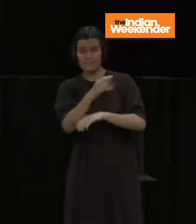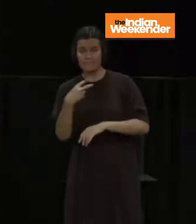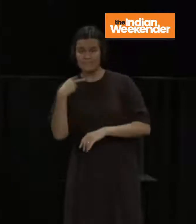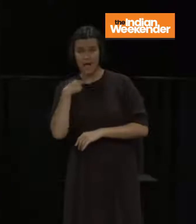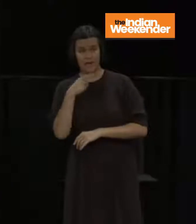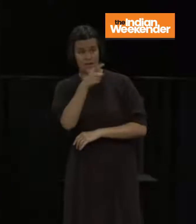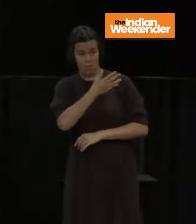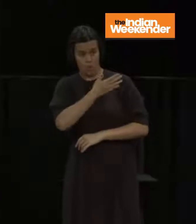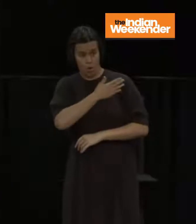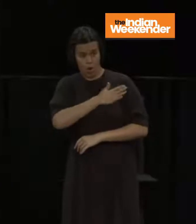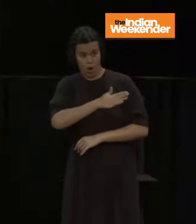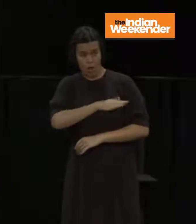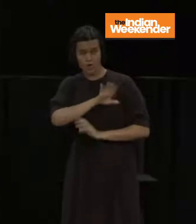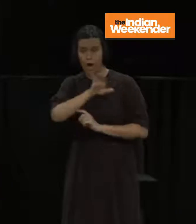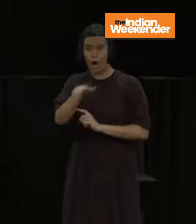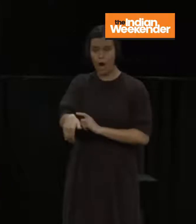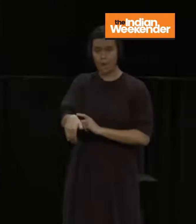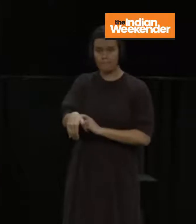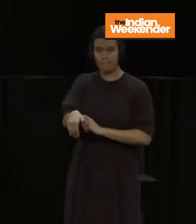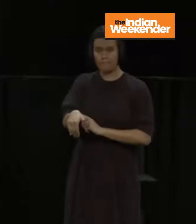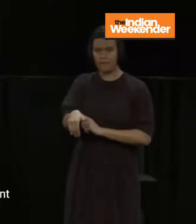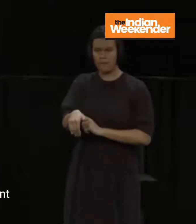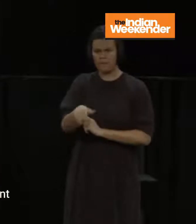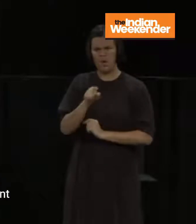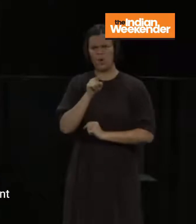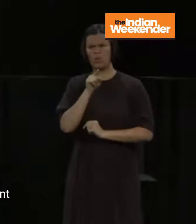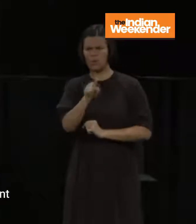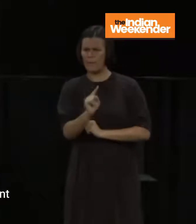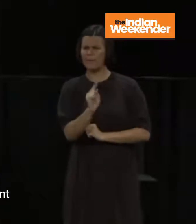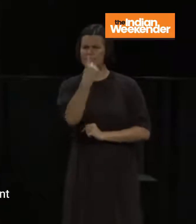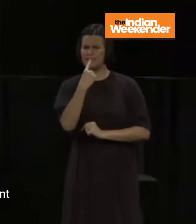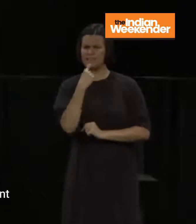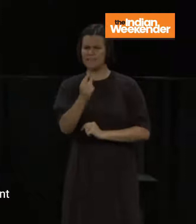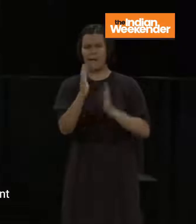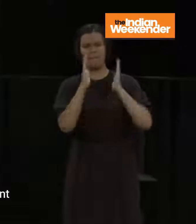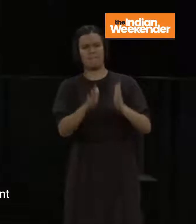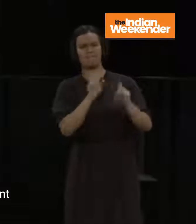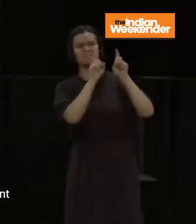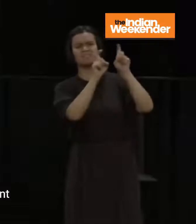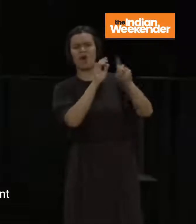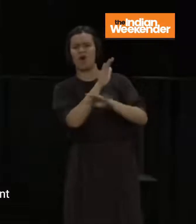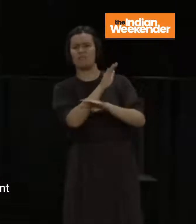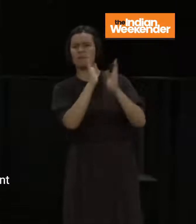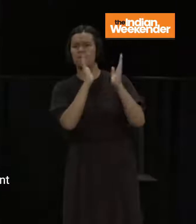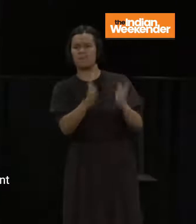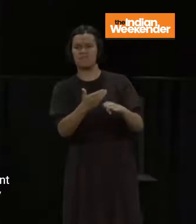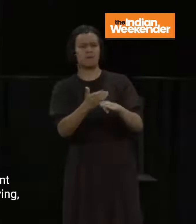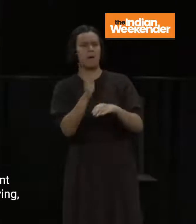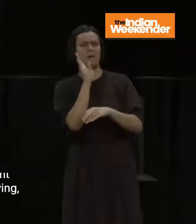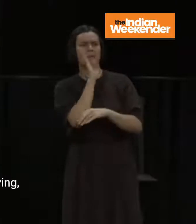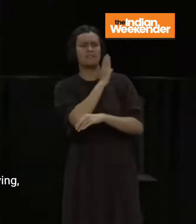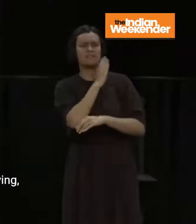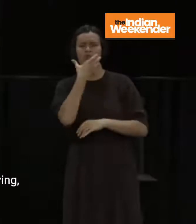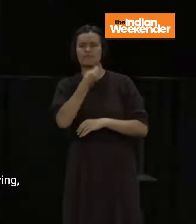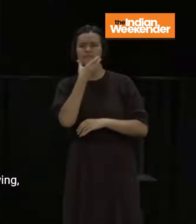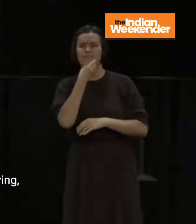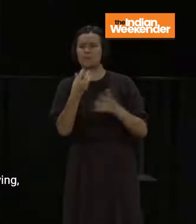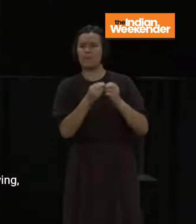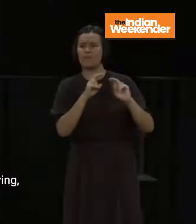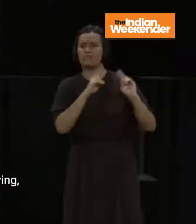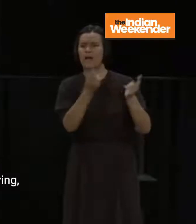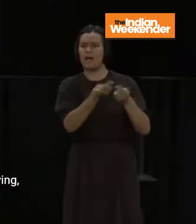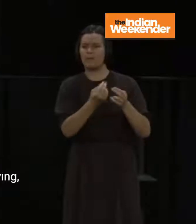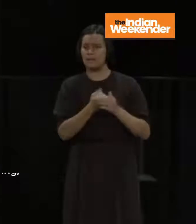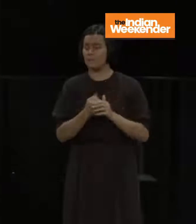you're saying no, wait until next year? And I'd like a comment about the risk from Dr. Bloomfield as well. If you look at the numbers that I